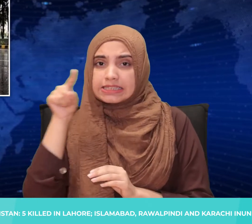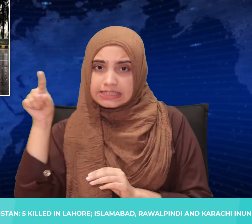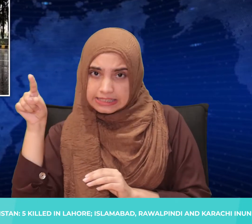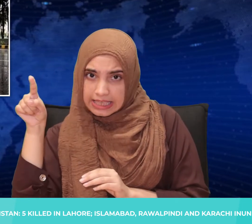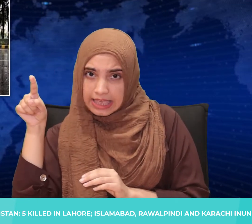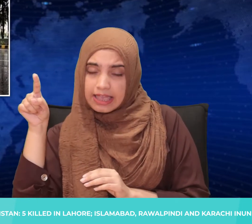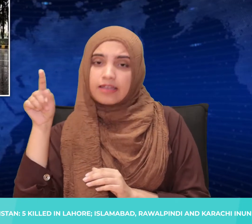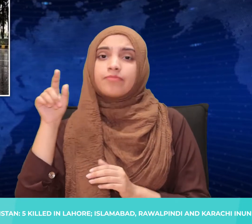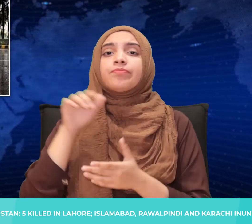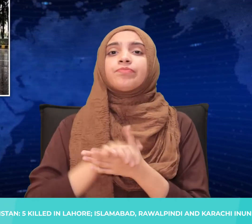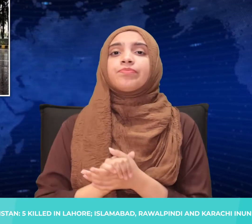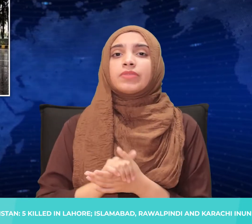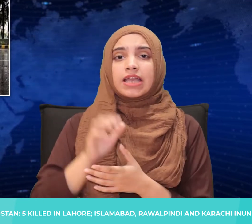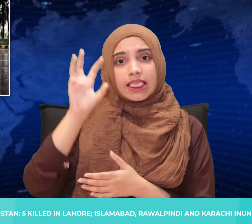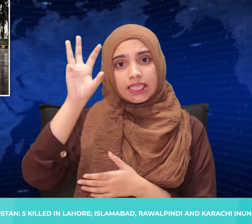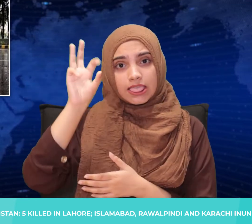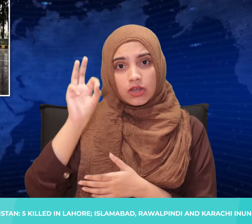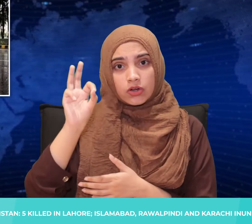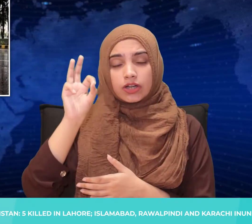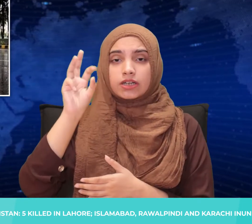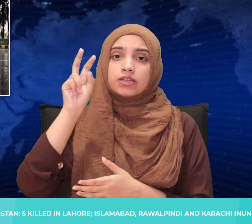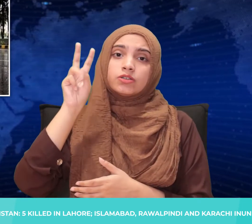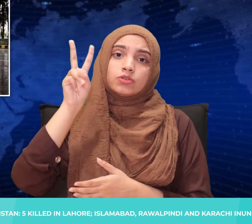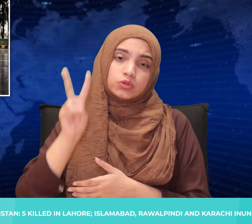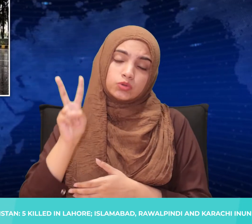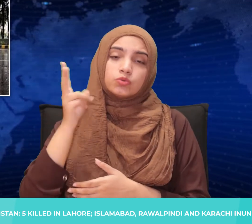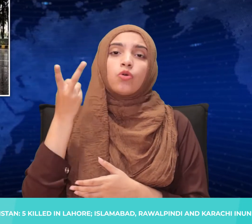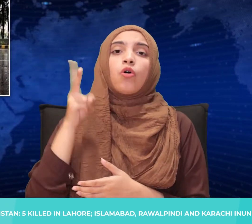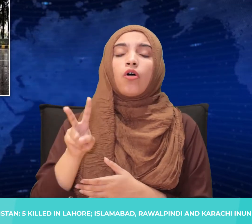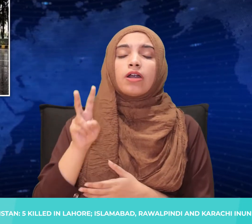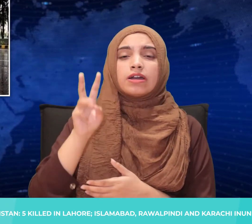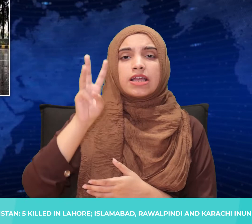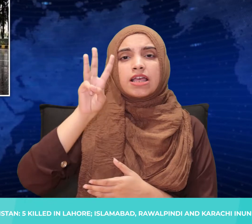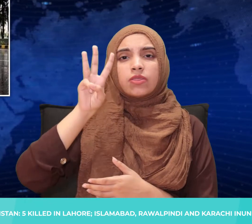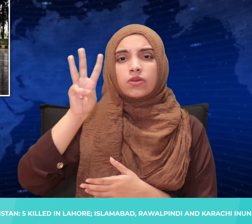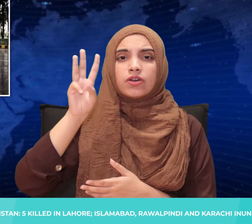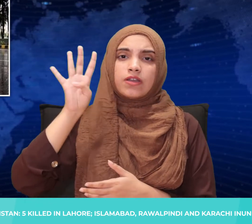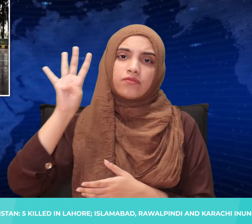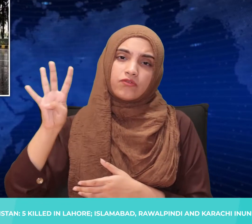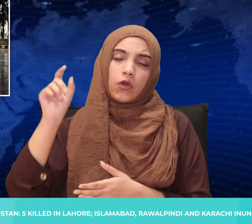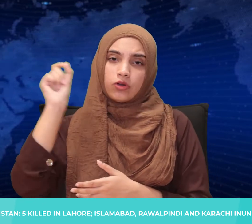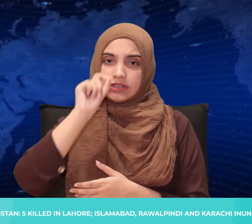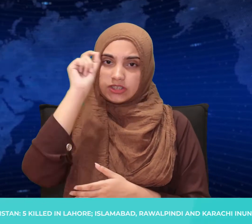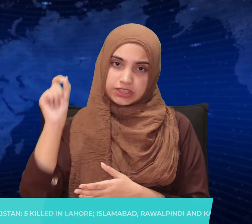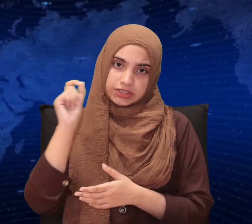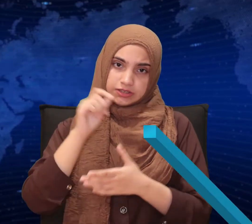degrees Celsius to a maximum of 32 to 34 degrees Celsius.